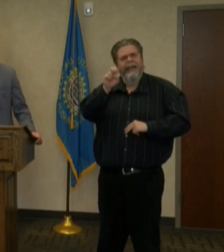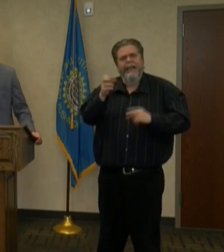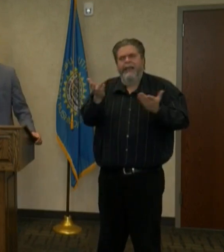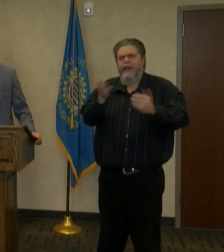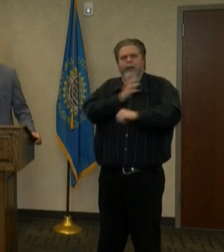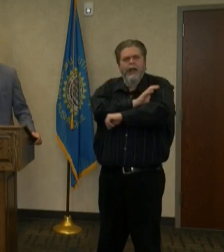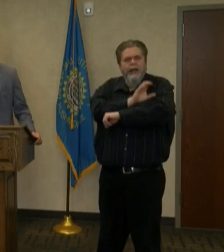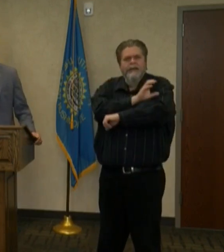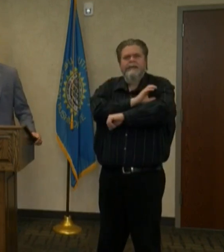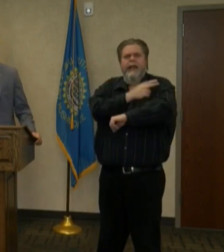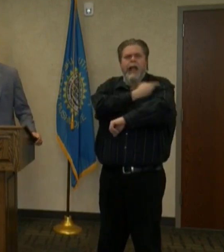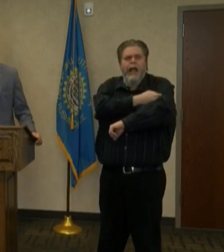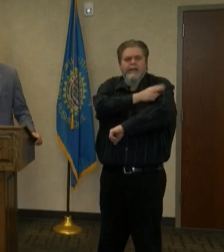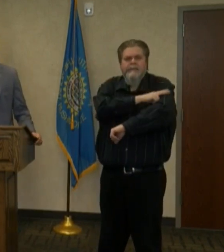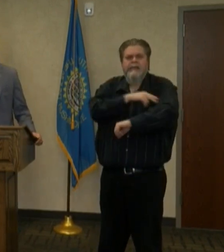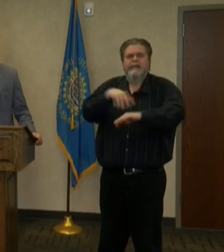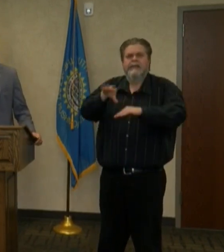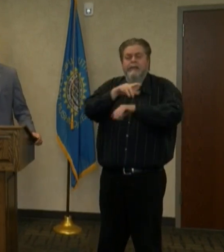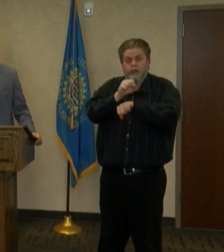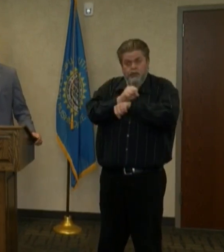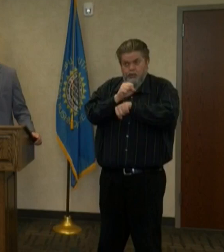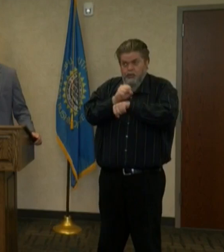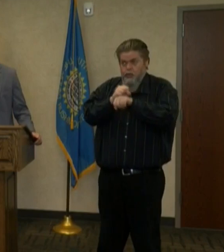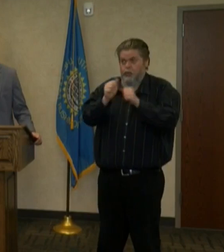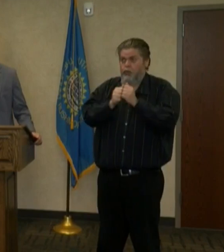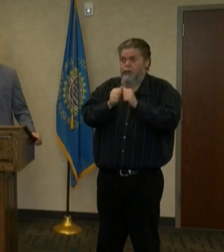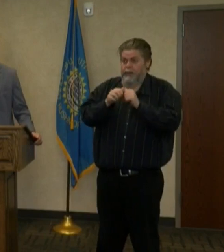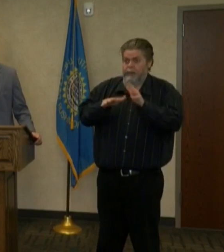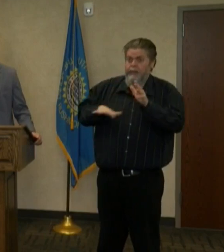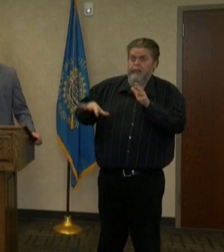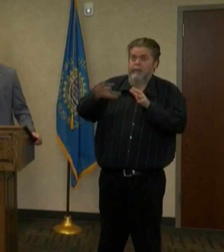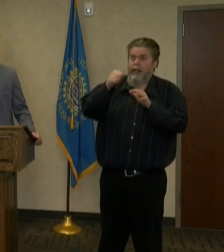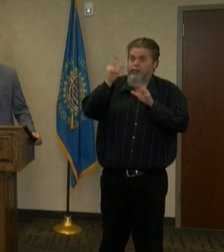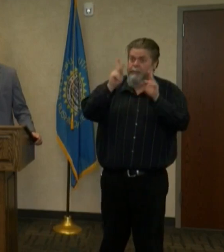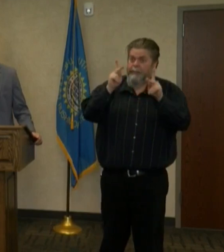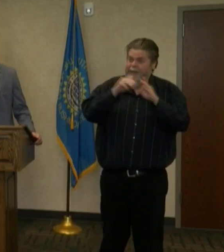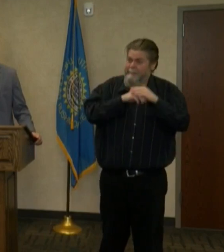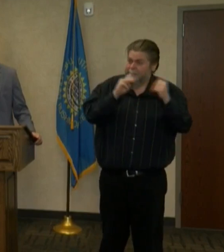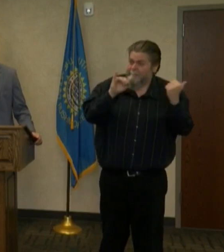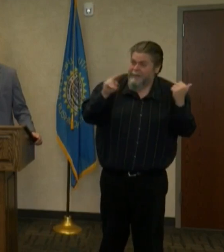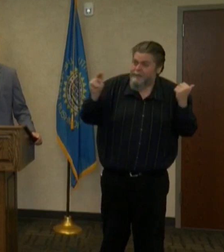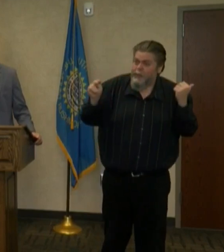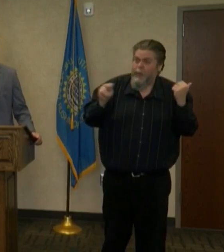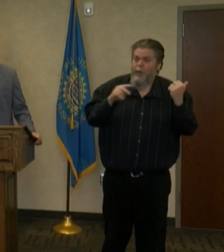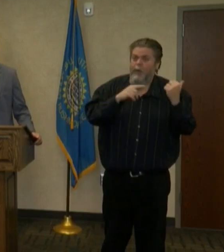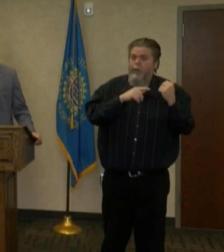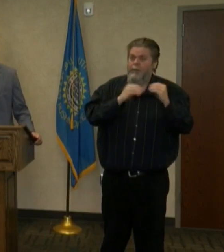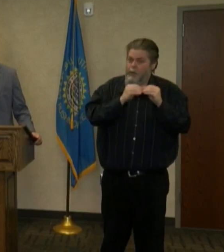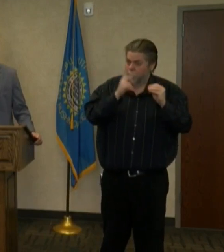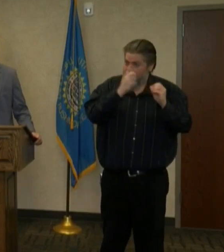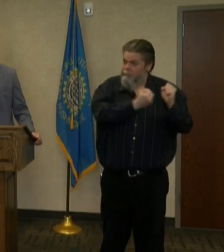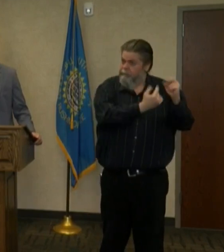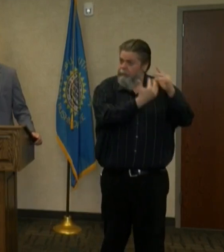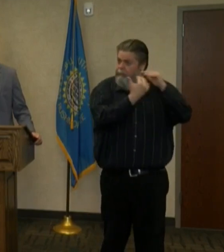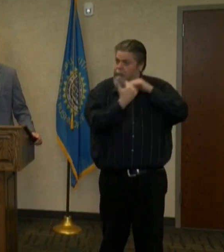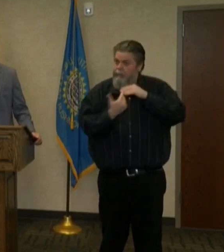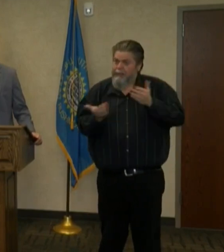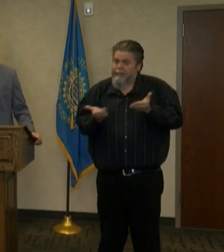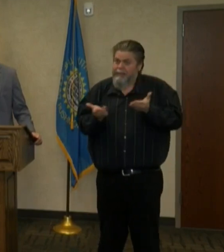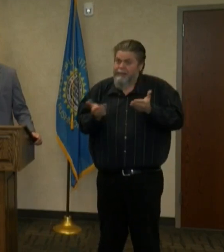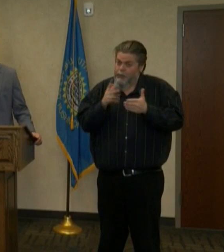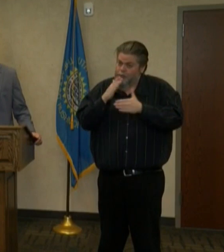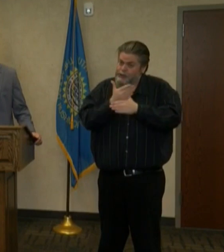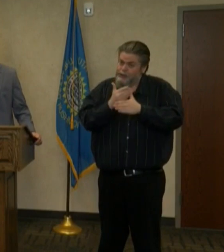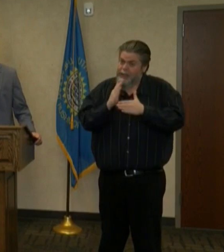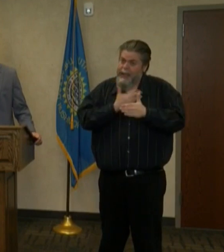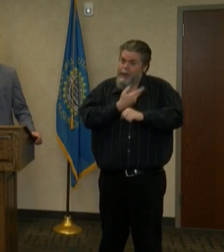Falls are working with, like, across the border in Minnesota, and anticipating maybe sharing some